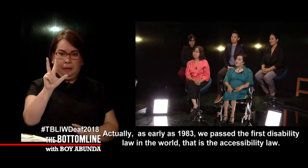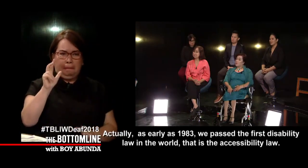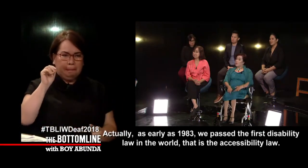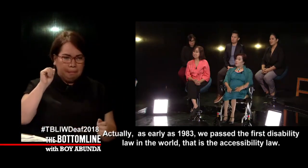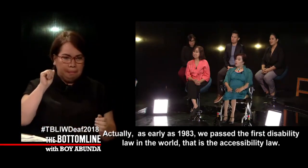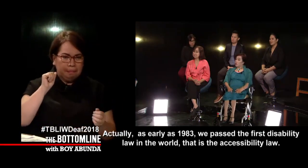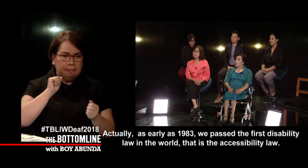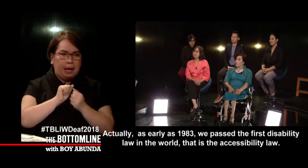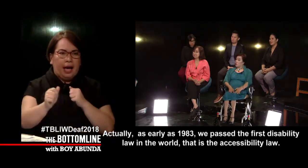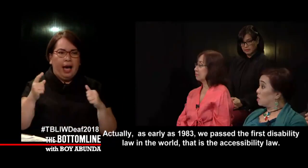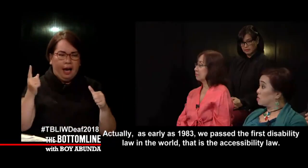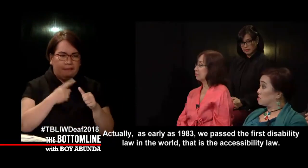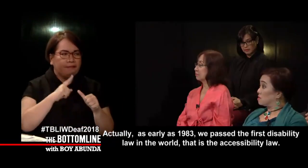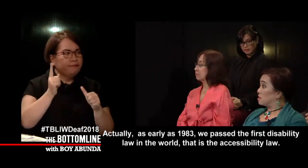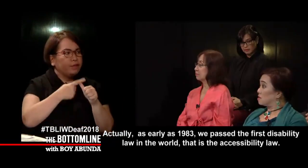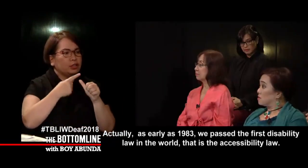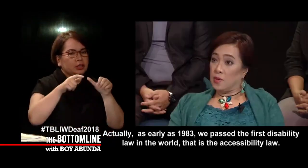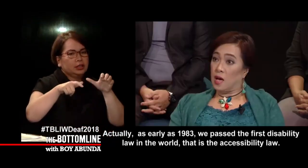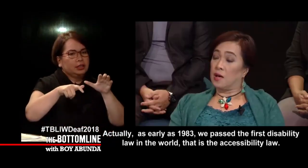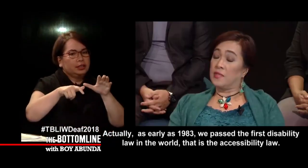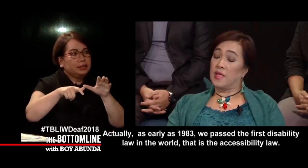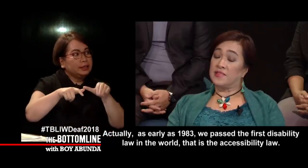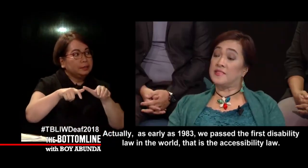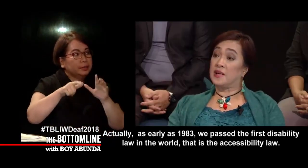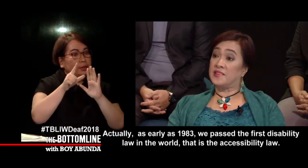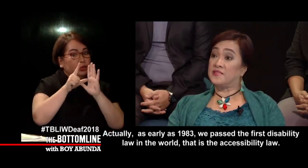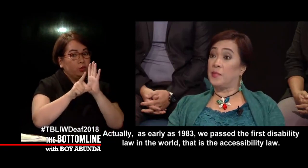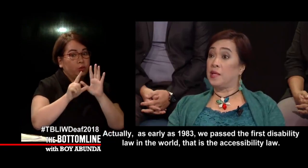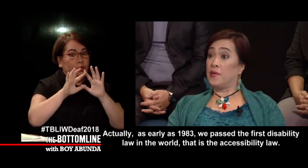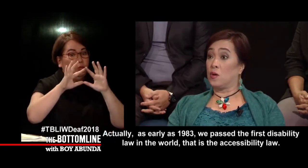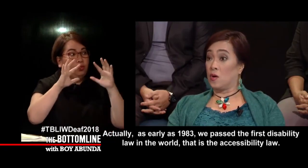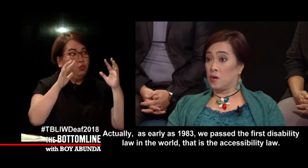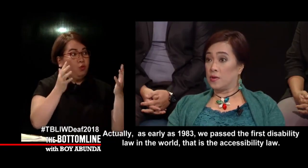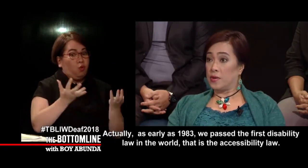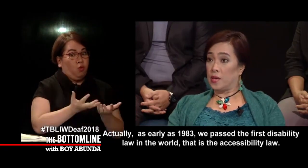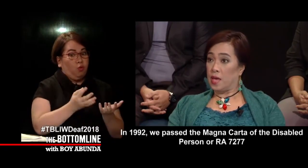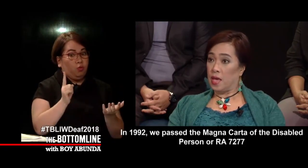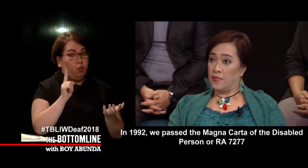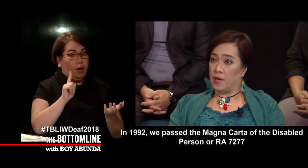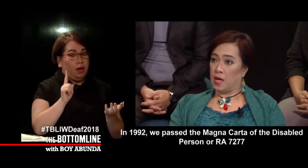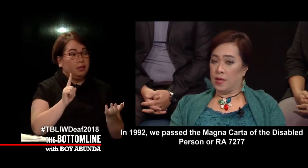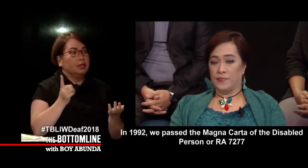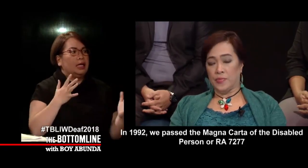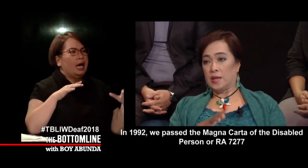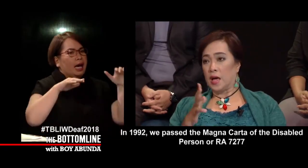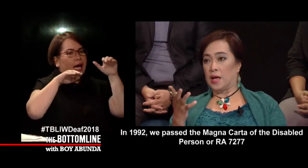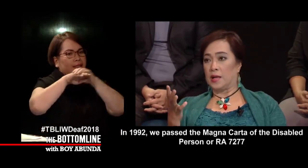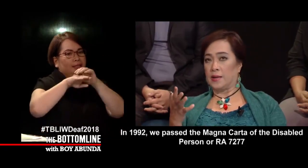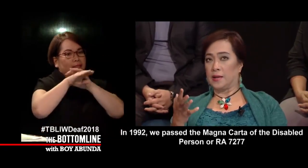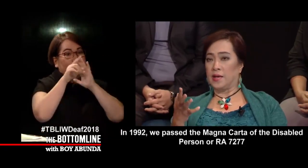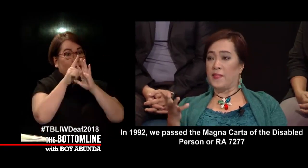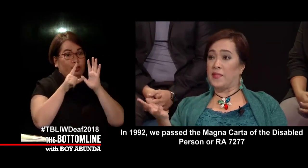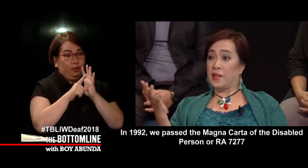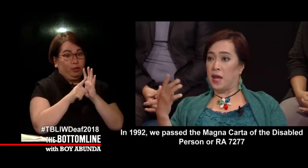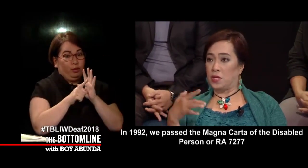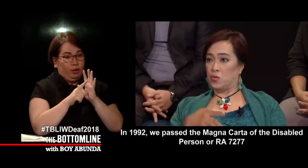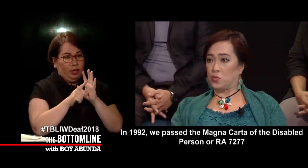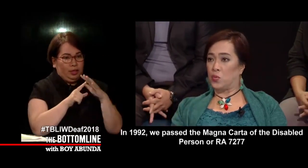first disability law in the world. That is the accessibility law. And